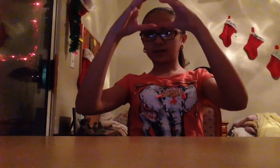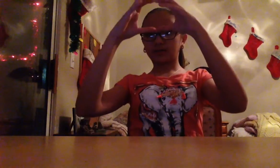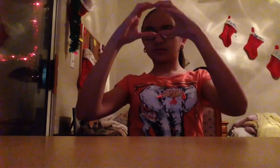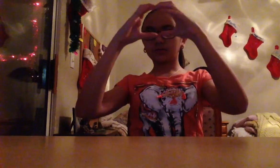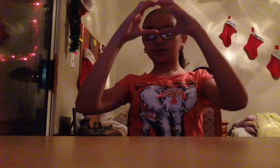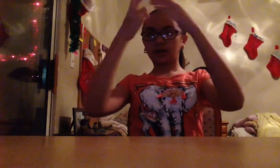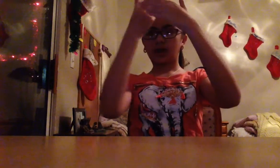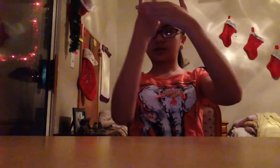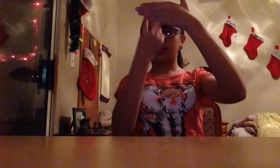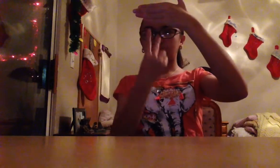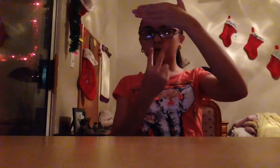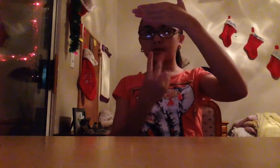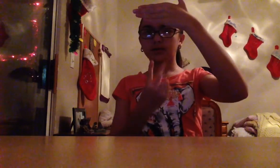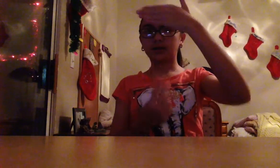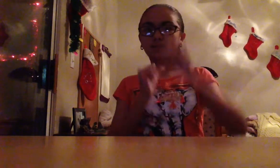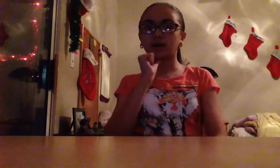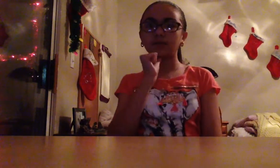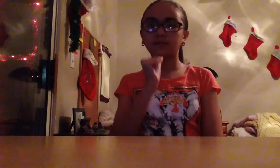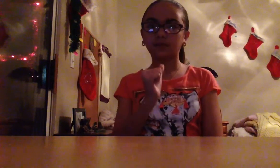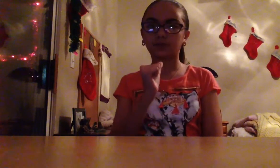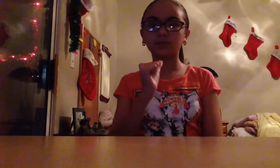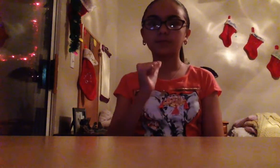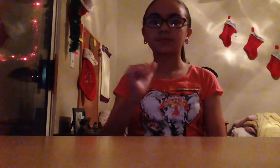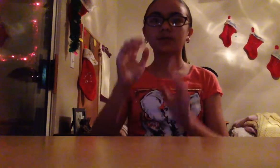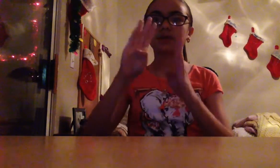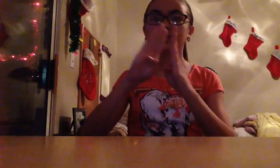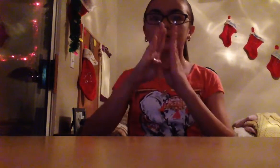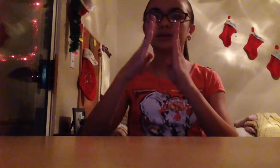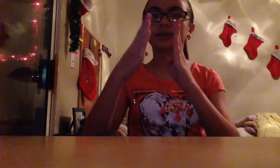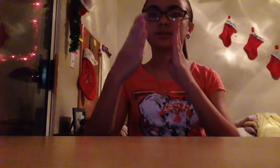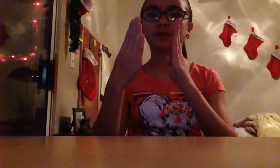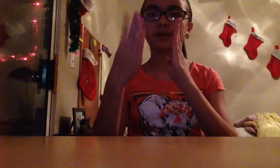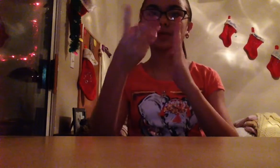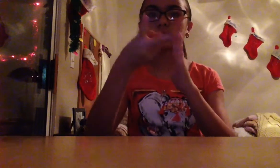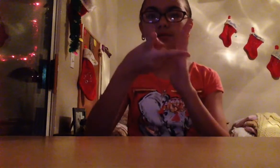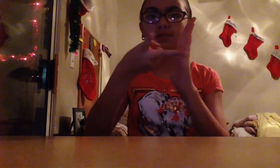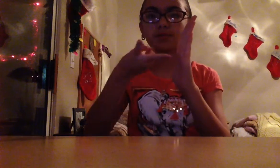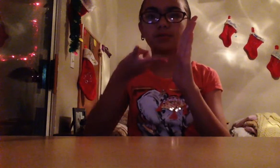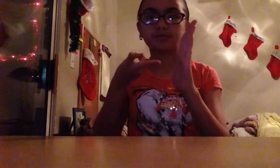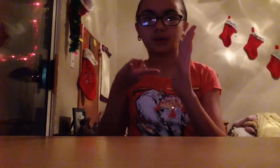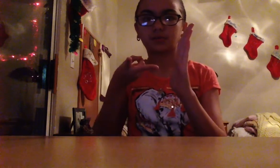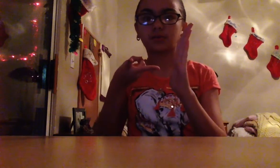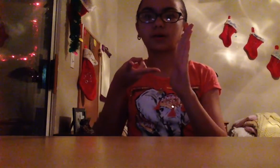use a dirty chimney flue. Just bring him through the front door.